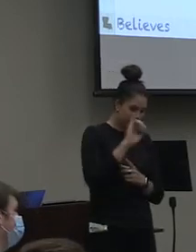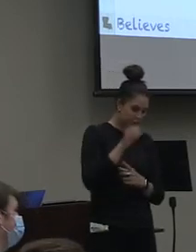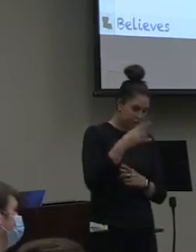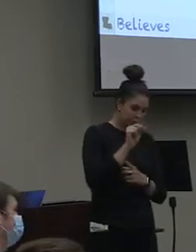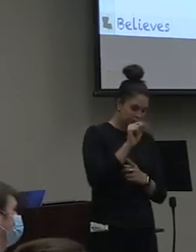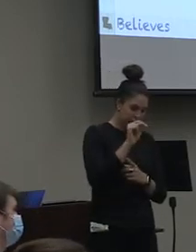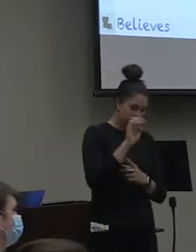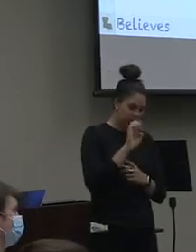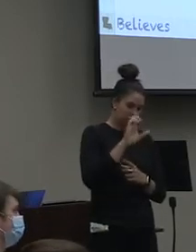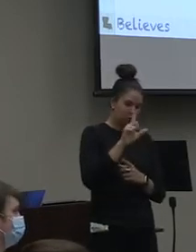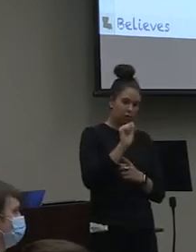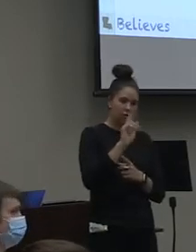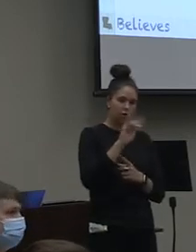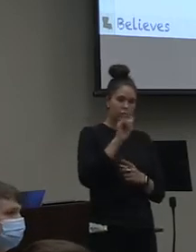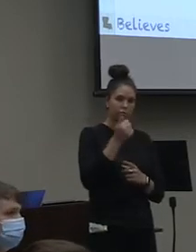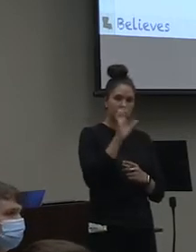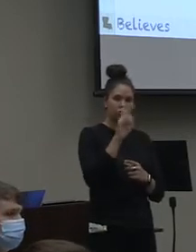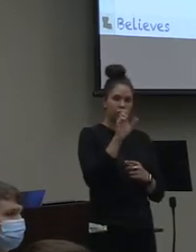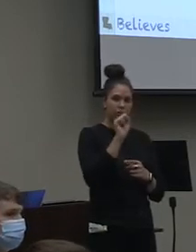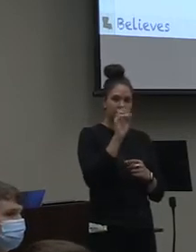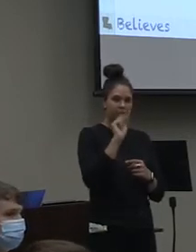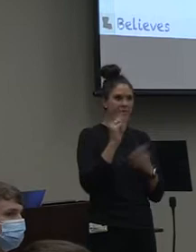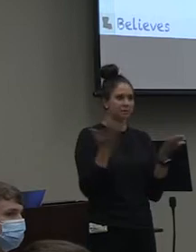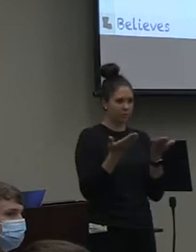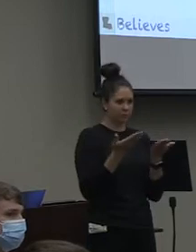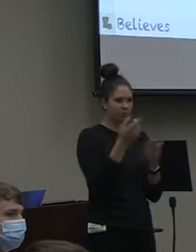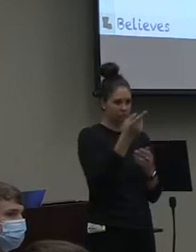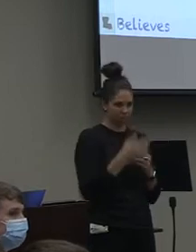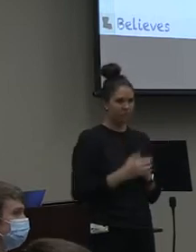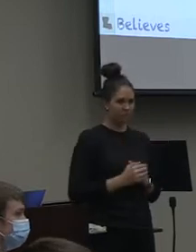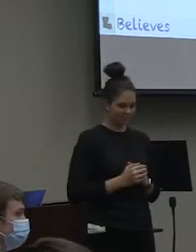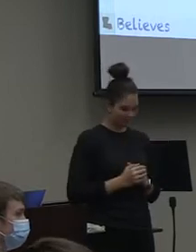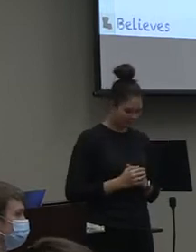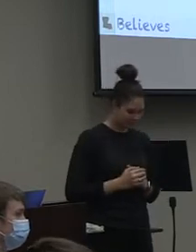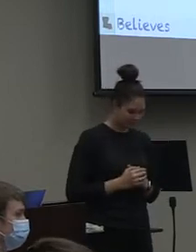Dejanay Clark Jackson. Here.